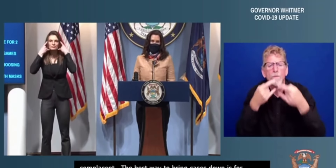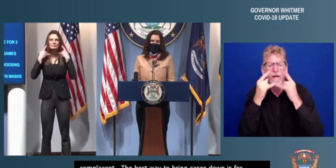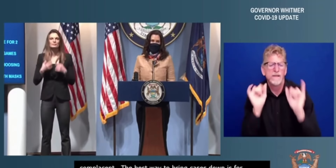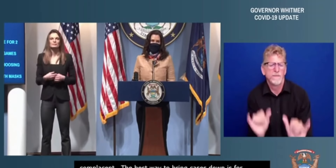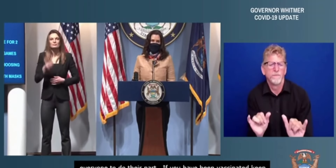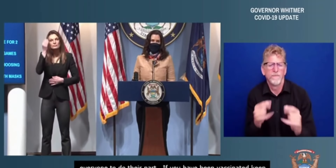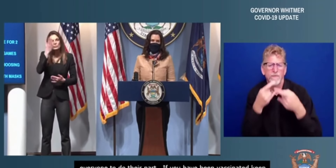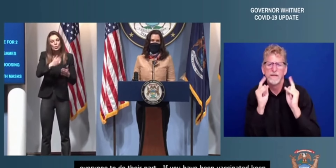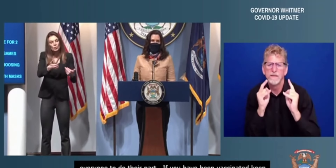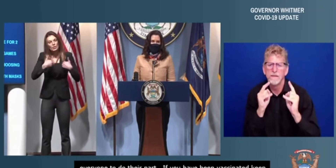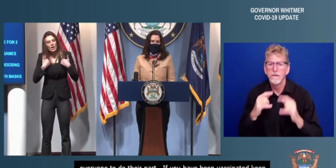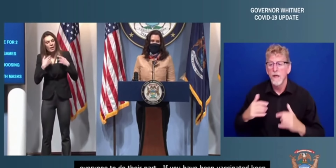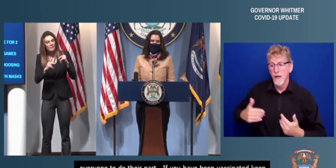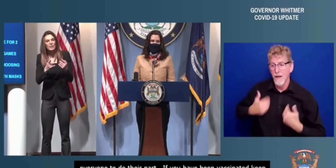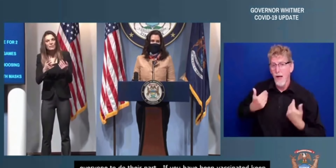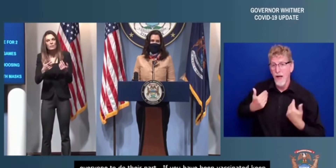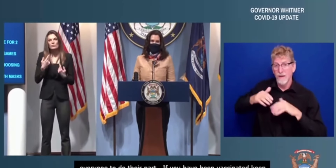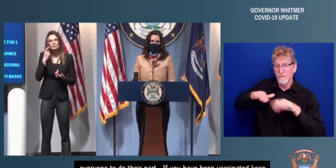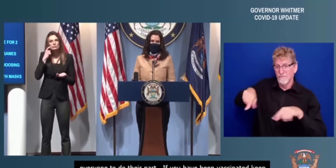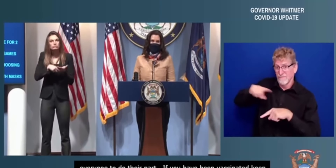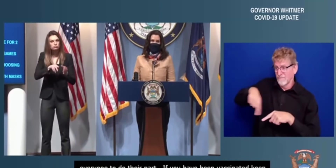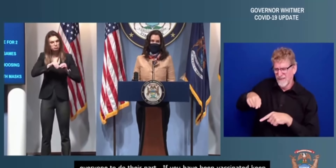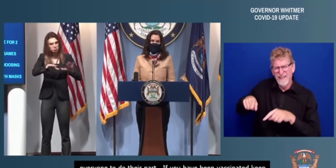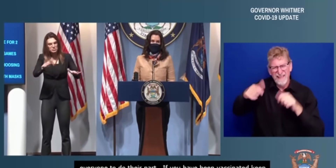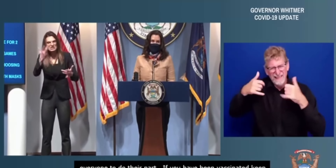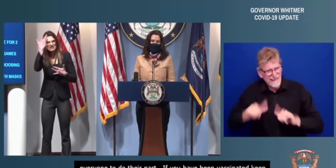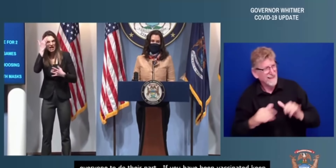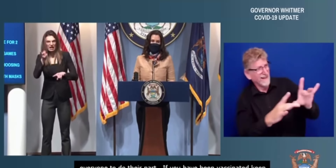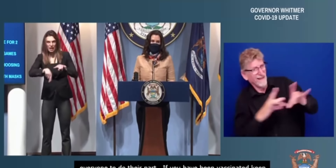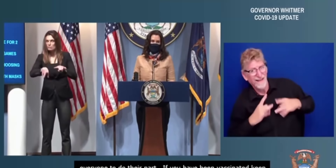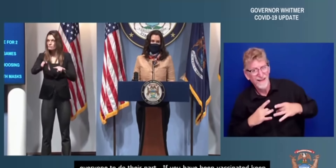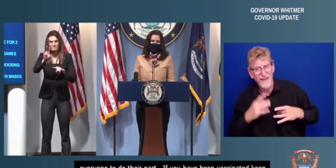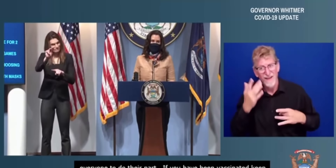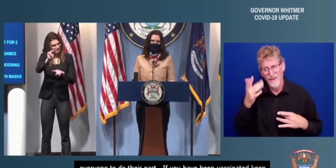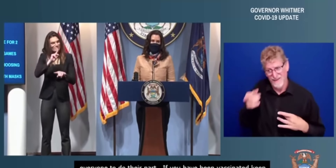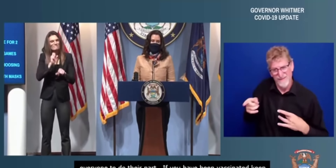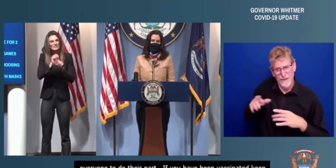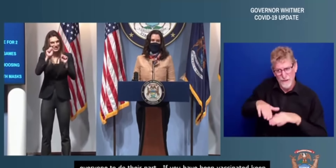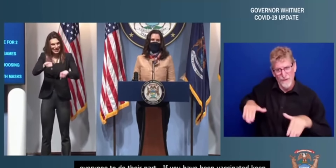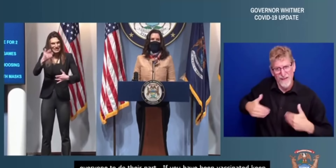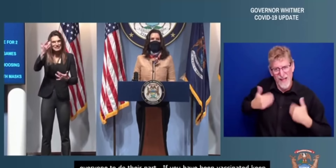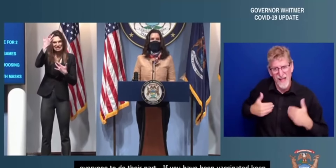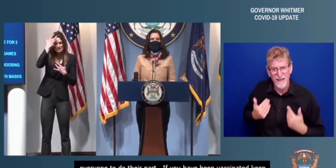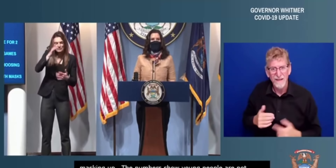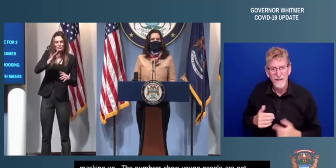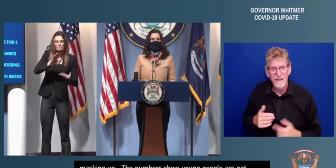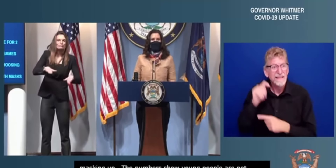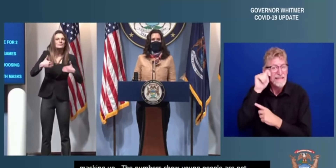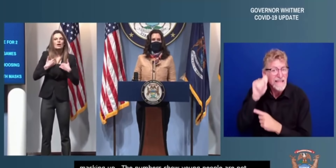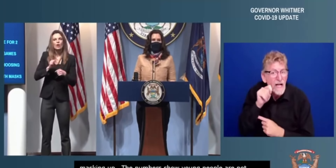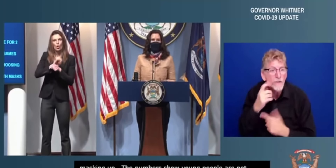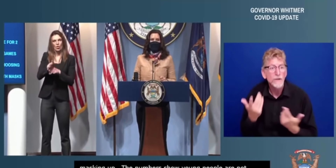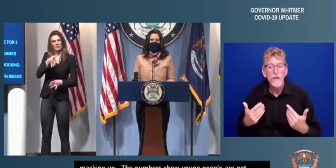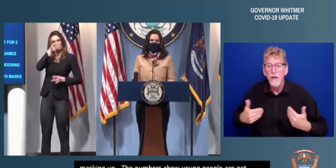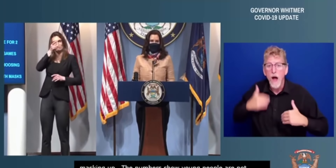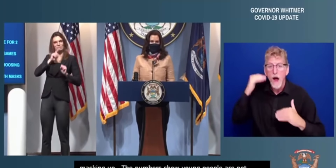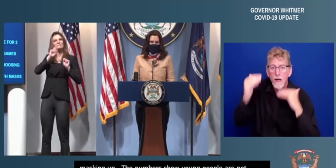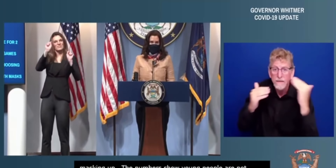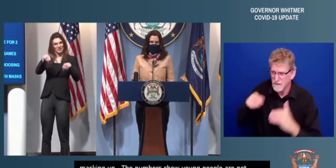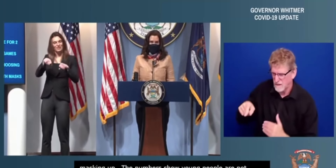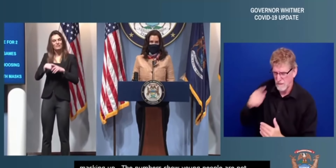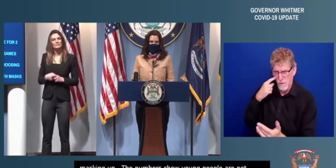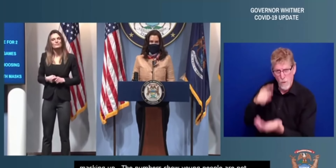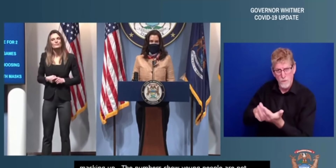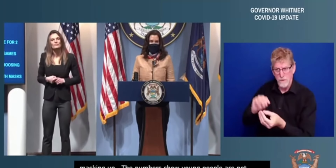impervious to this virus, as we've seen a lot of cases among teens and young adult Michiganders. To bring cases down, every Michigander